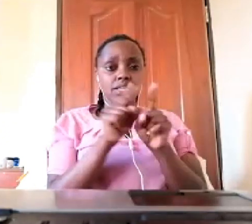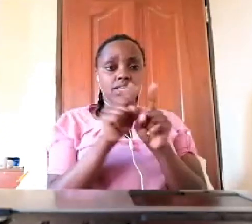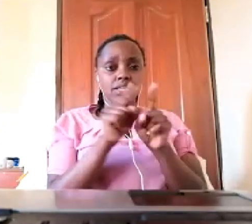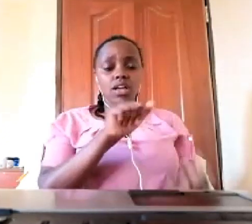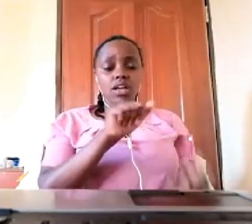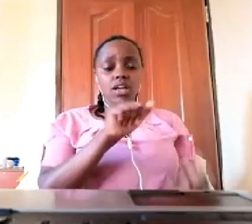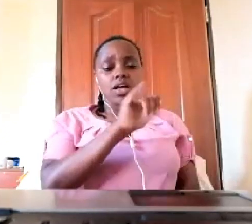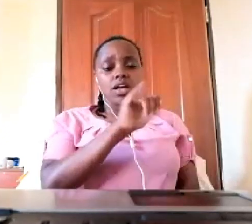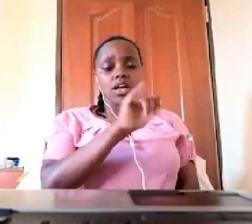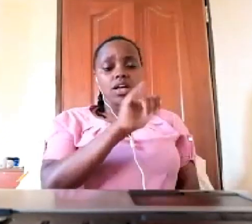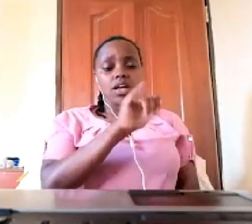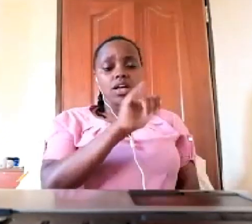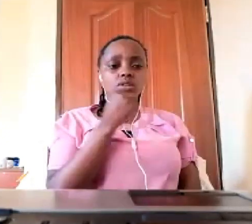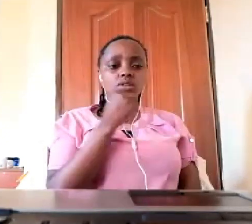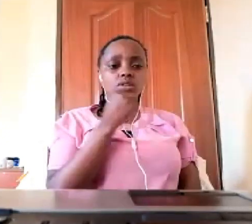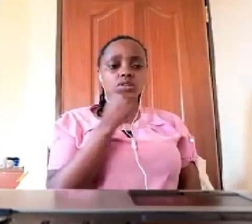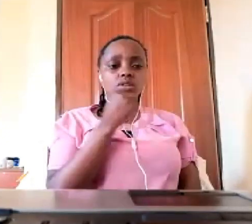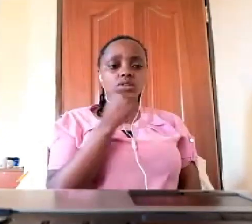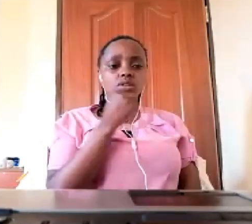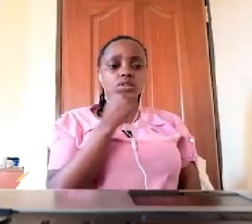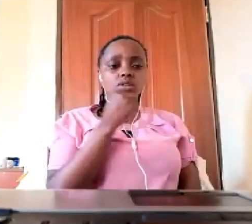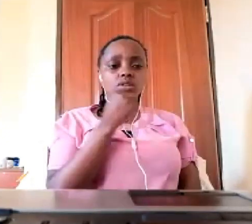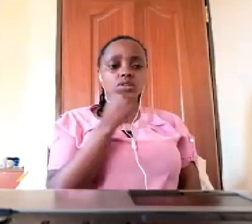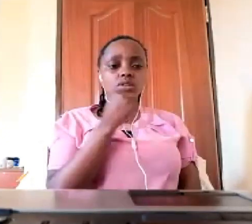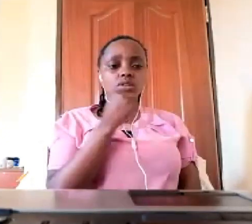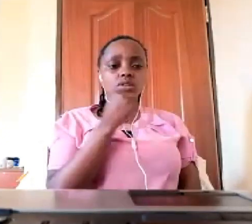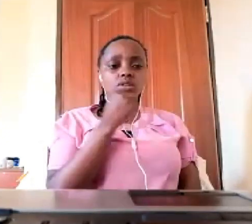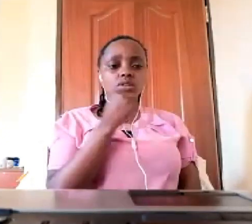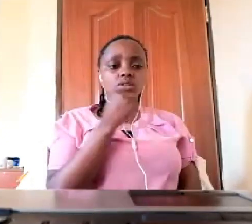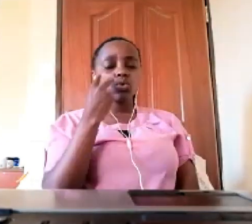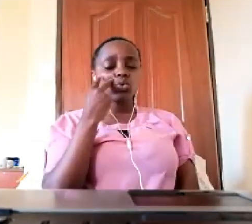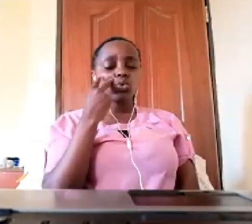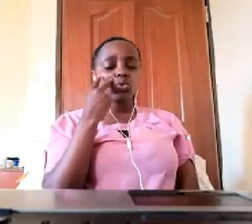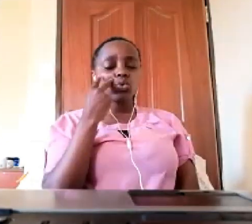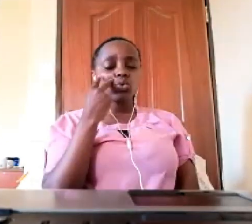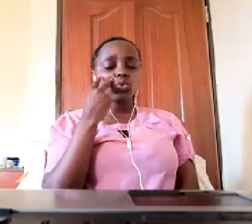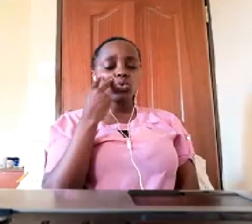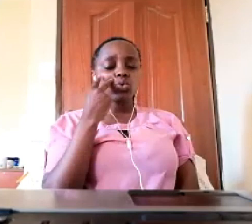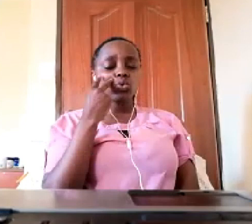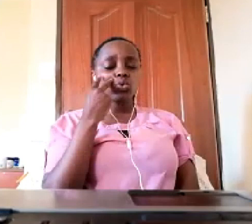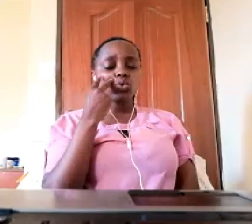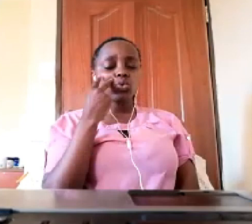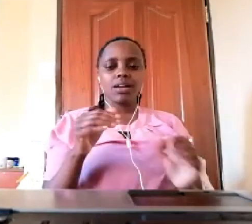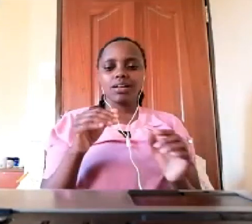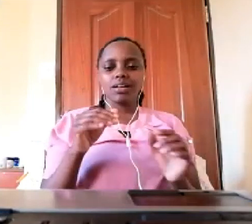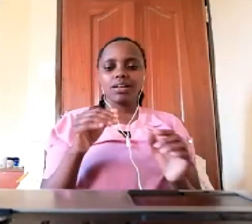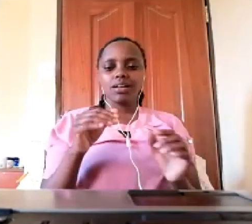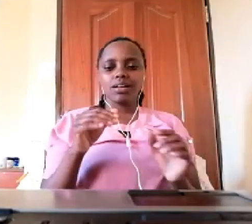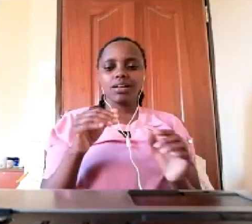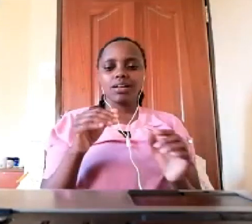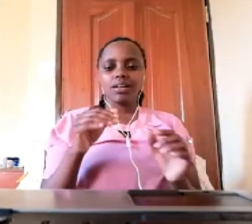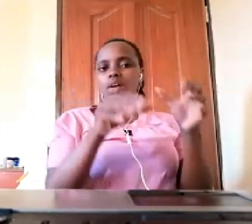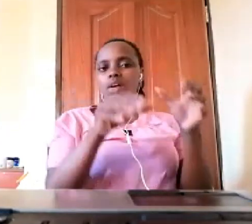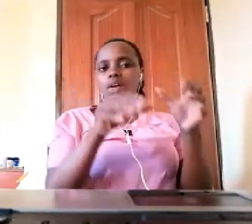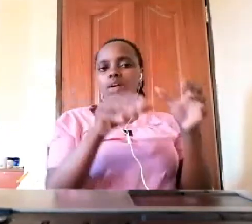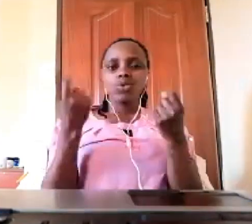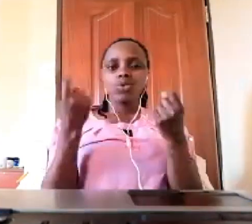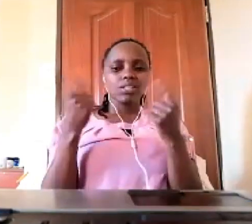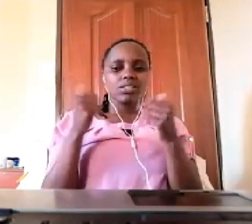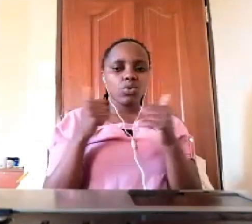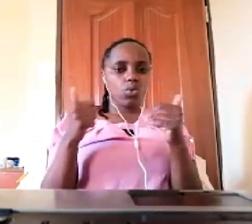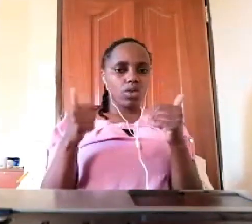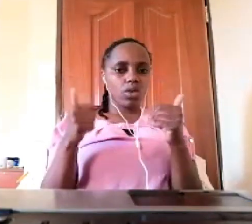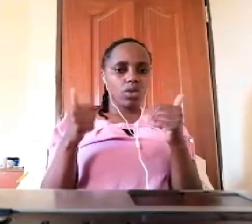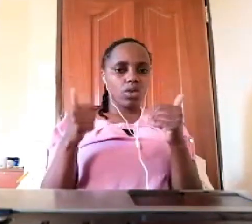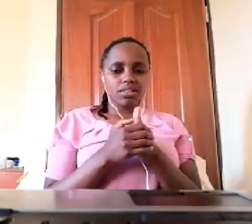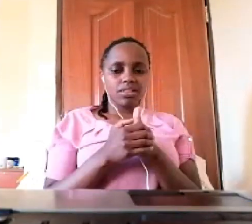already pointed out, they did the visits to the Gambia, but you see the Gambia coalitions, you get my argument. So